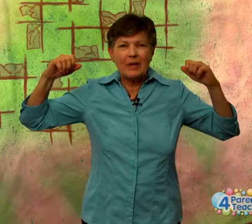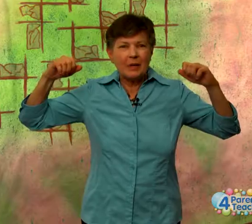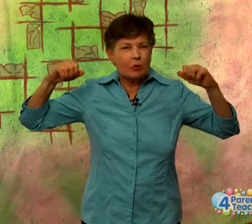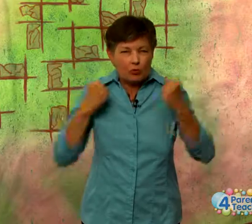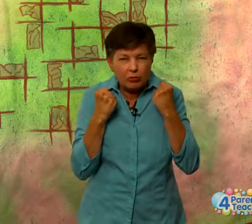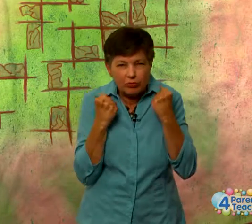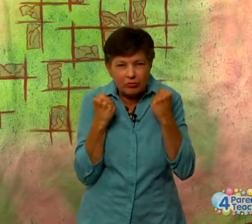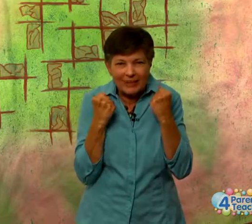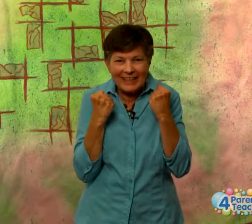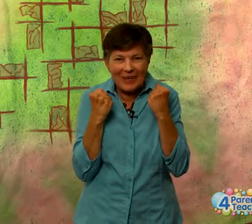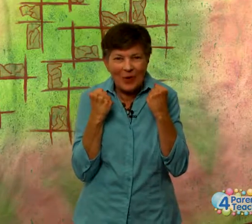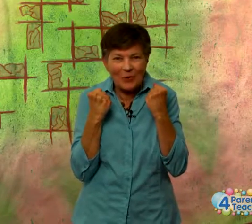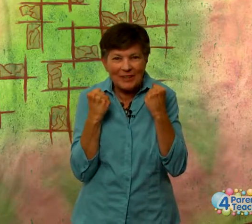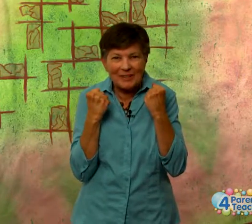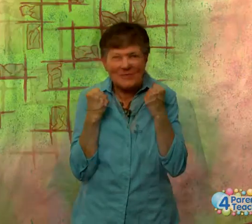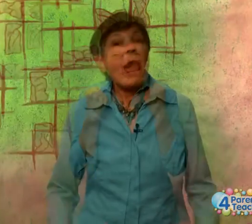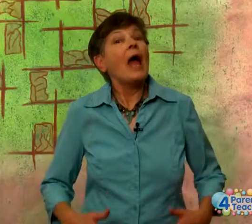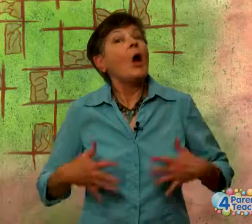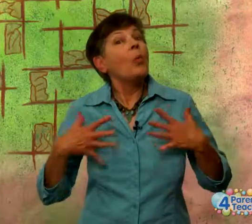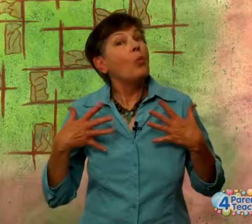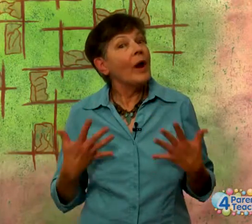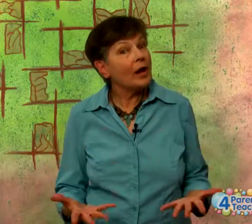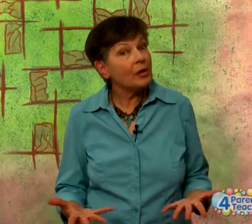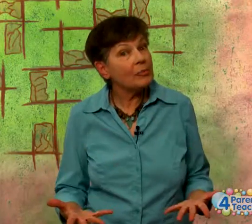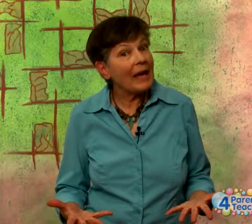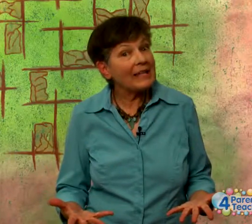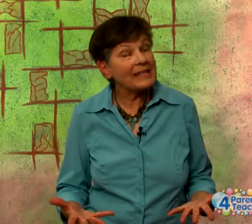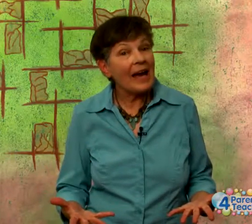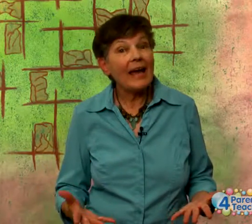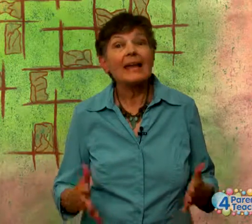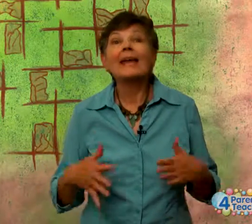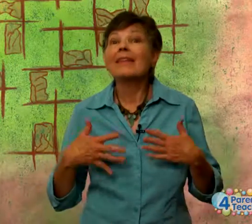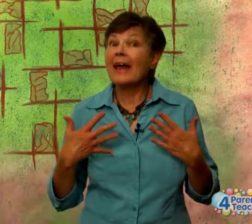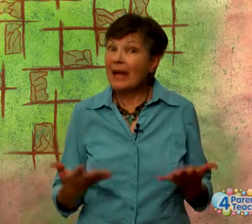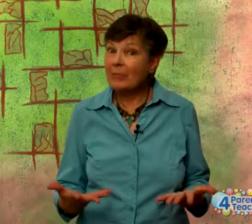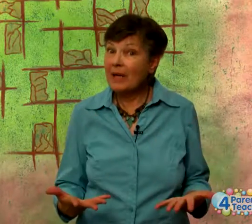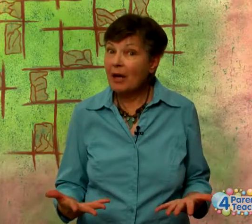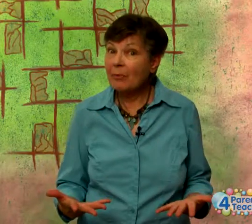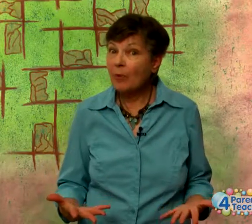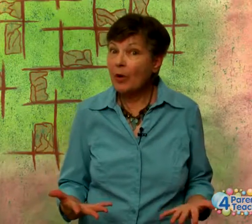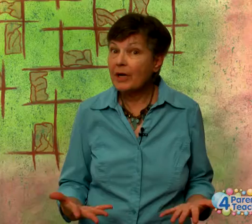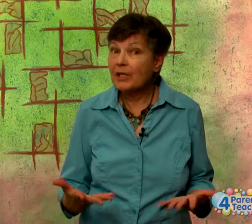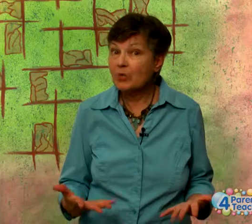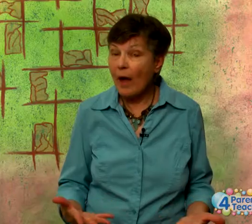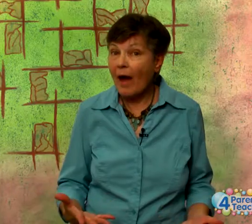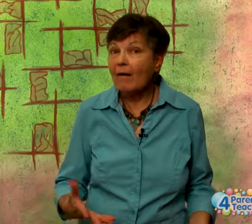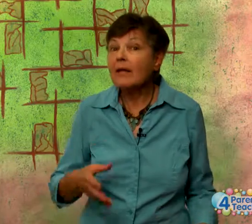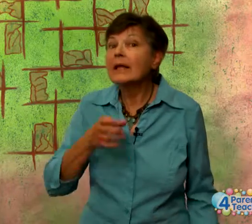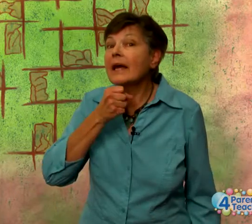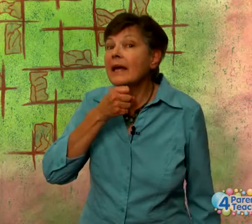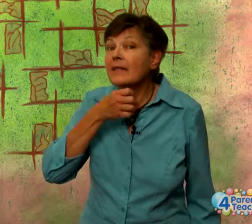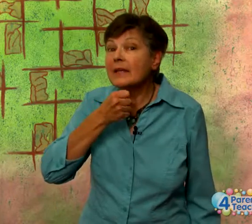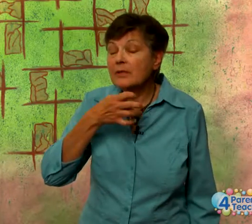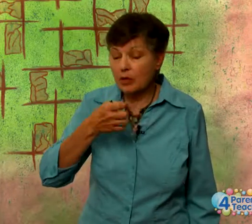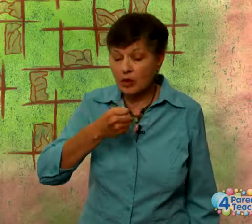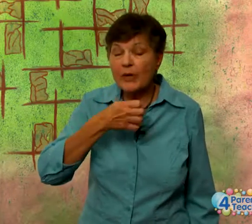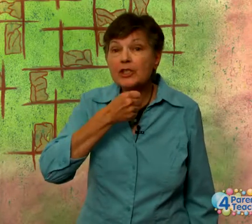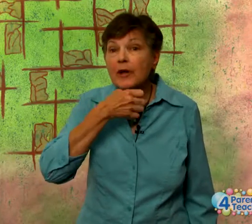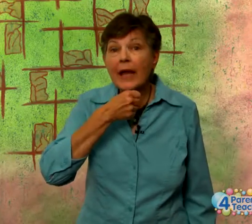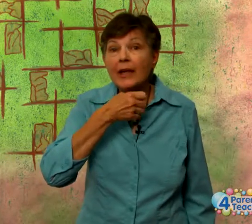becomes really cold. Where you make a sign, that can become important as well. Like this, you squeeze your hand